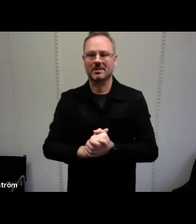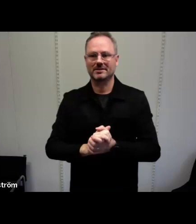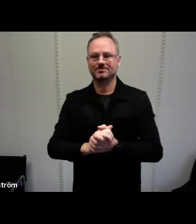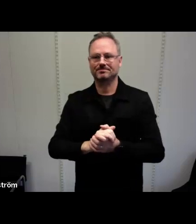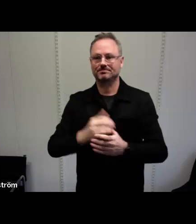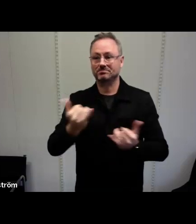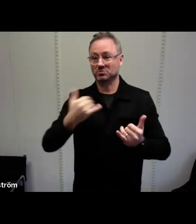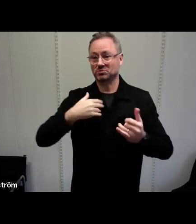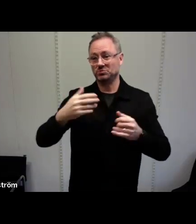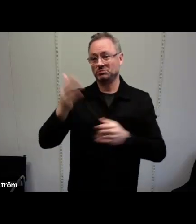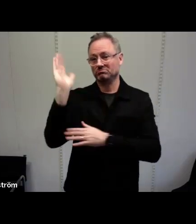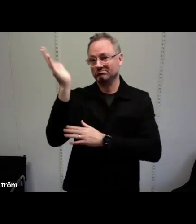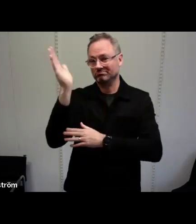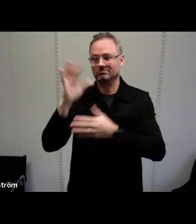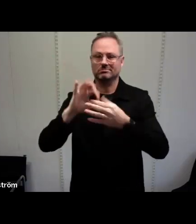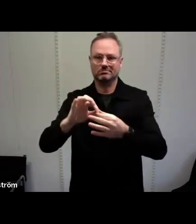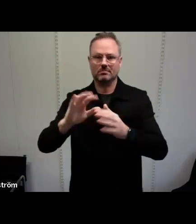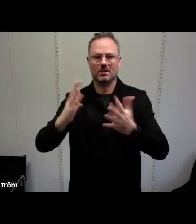name.